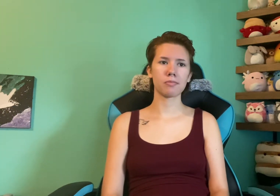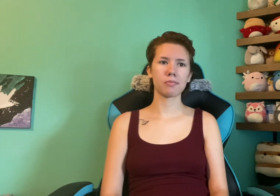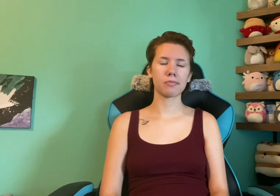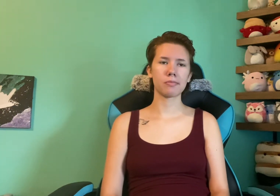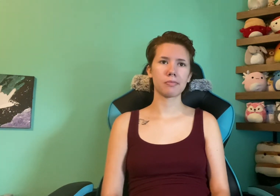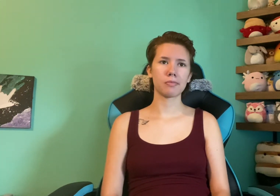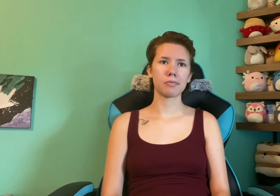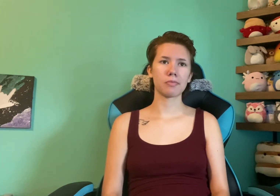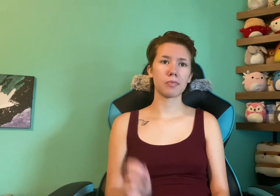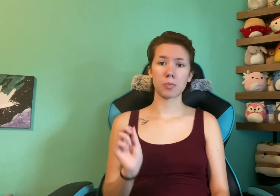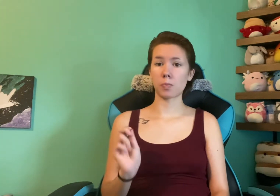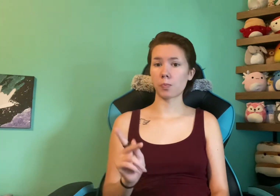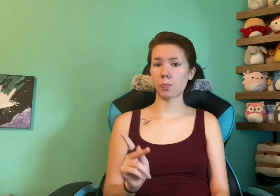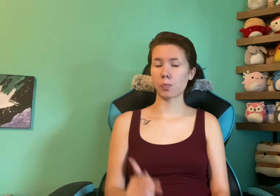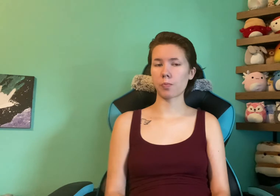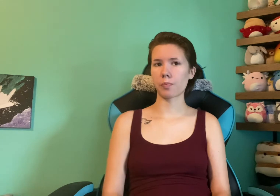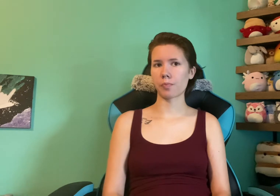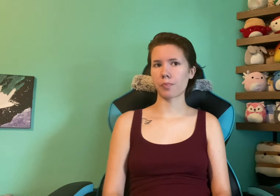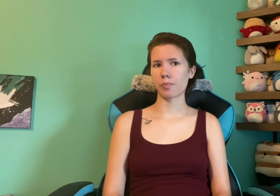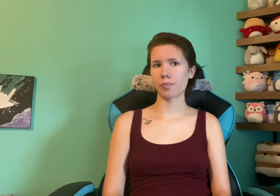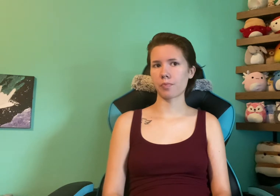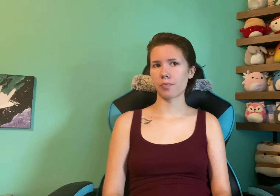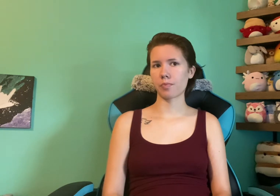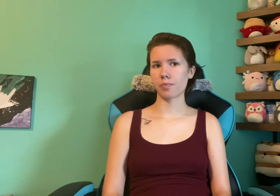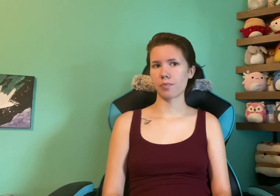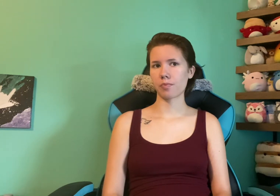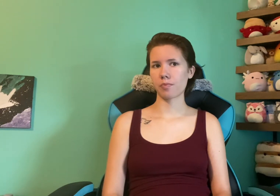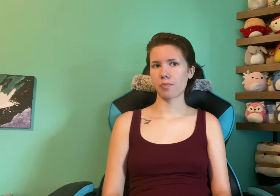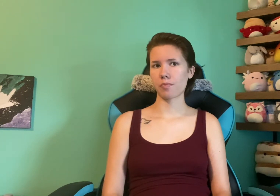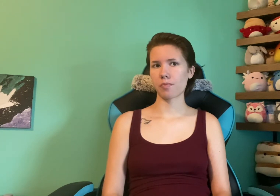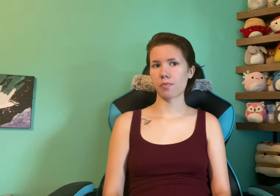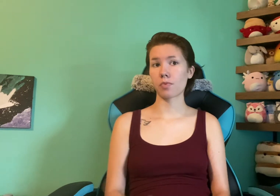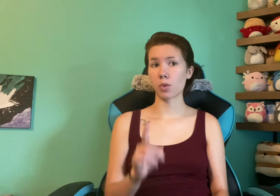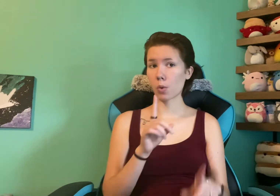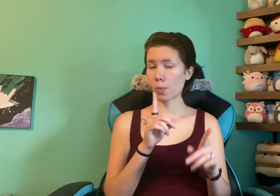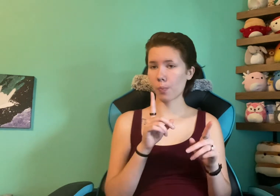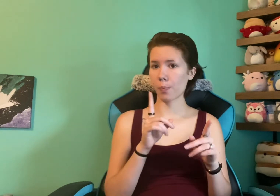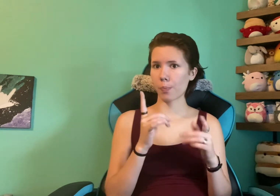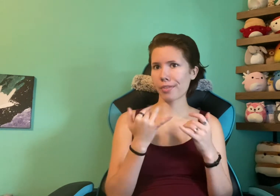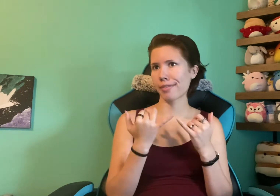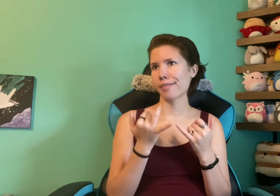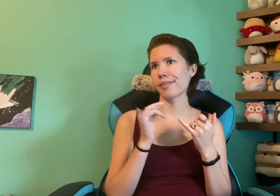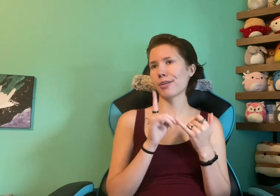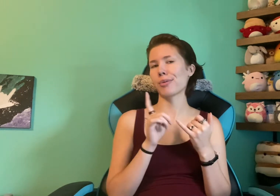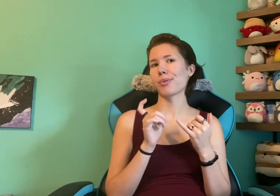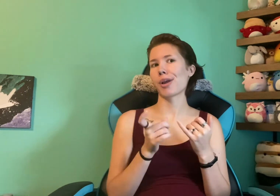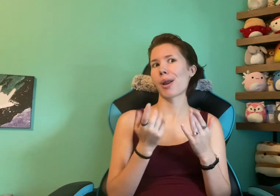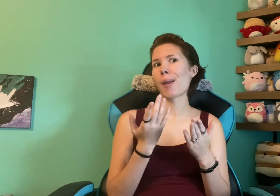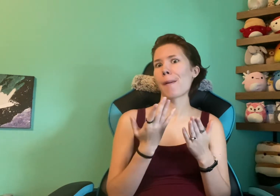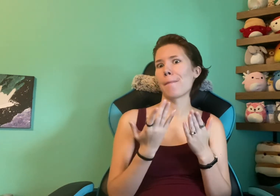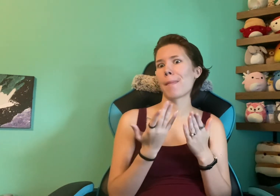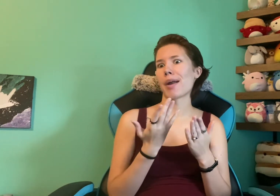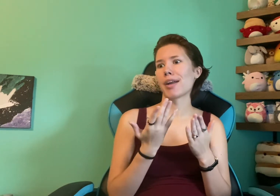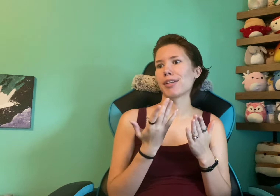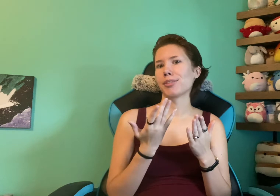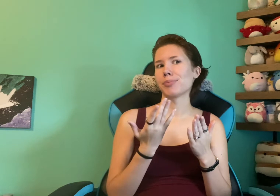them. Okay, and again, the questions, this type of question might ask you to organize information in a way